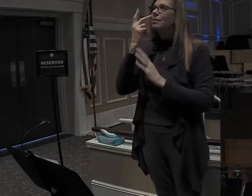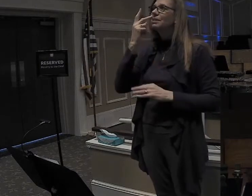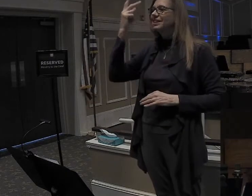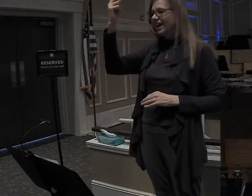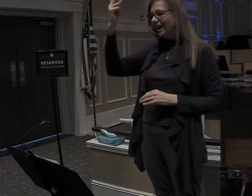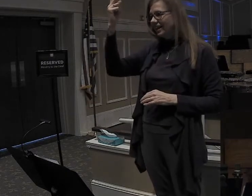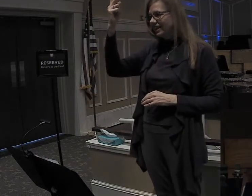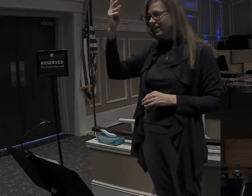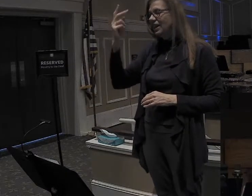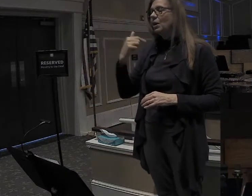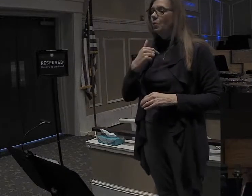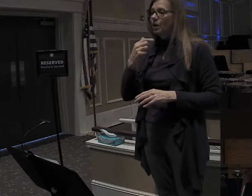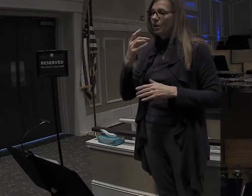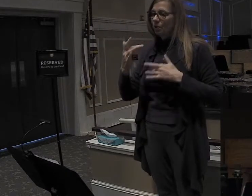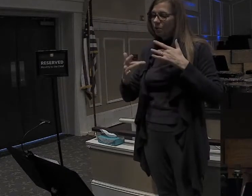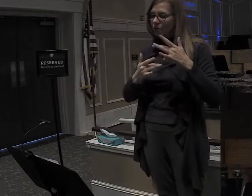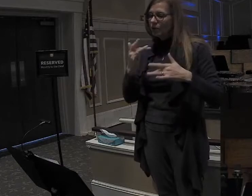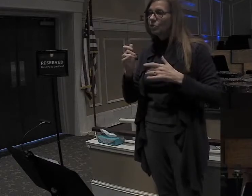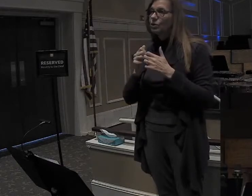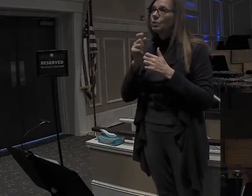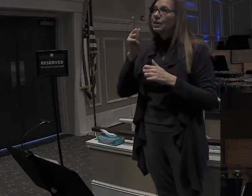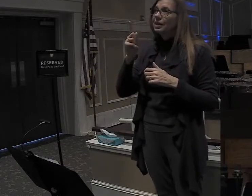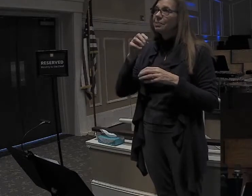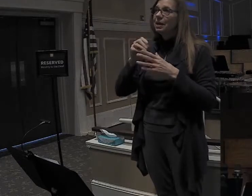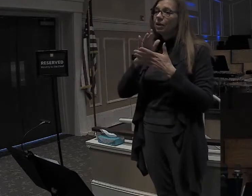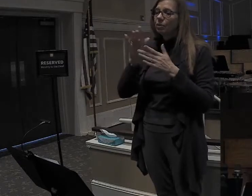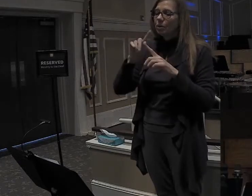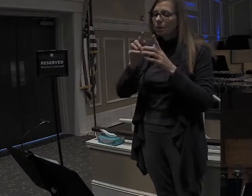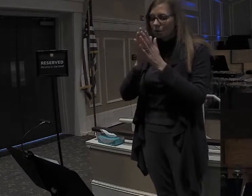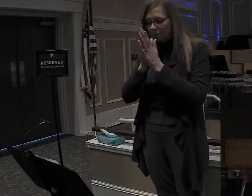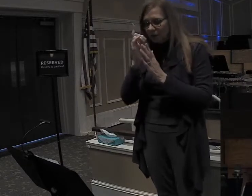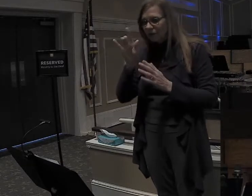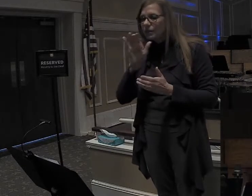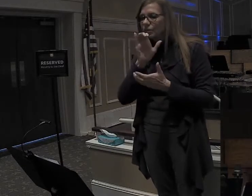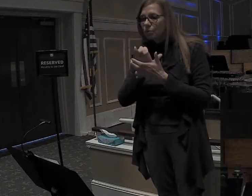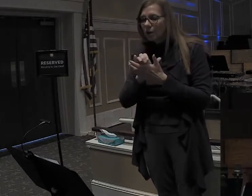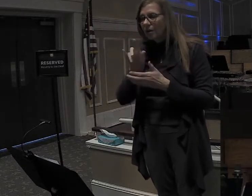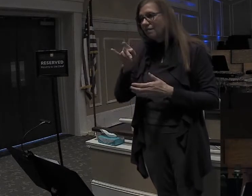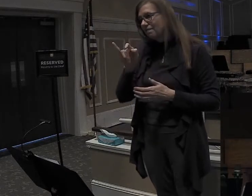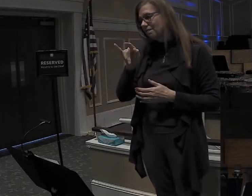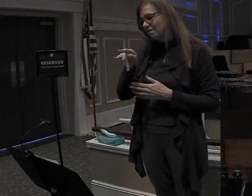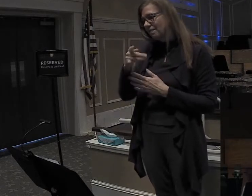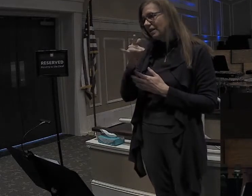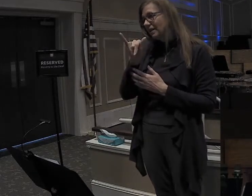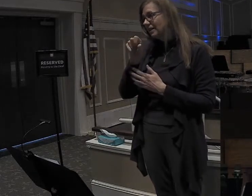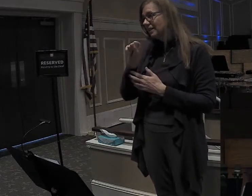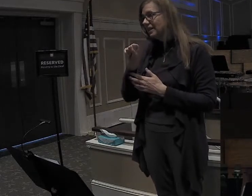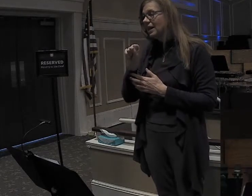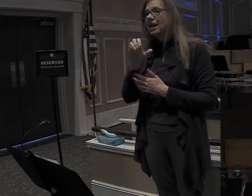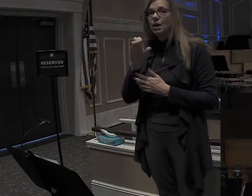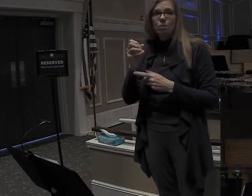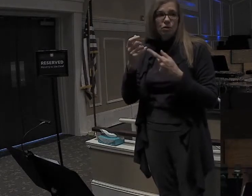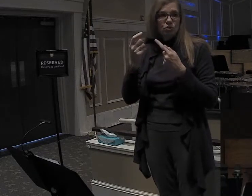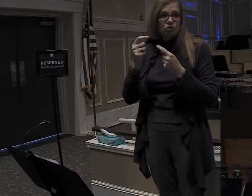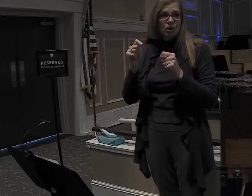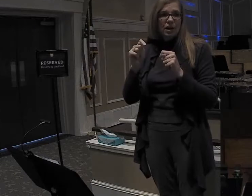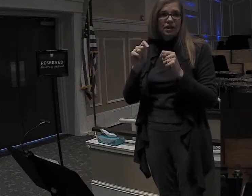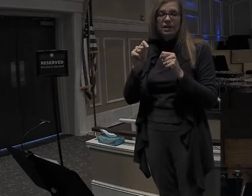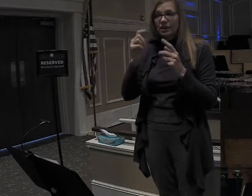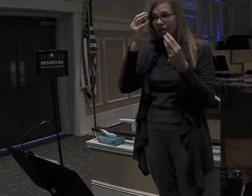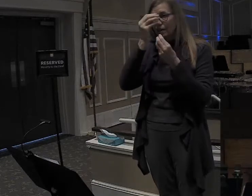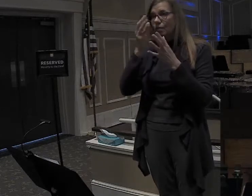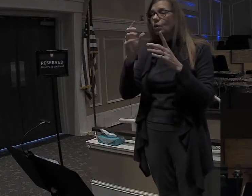so we rejoice with him as we know he's in glory. But we pray specifically for his wife, Phyllis. And we'll try to get word out to the church about